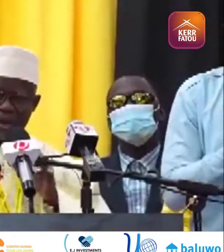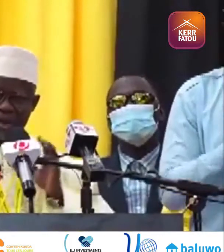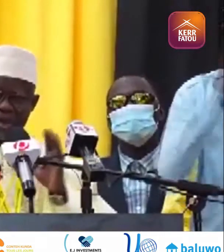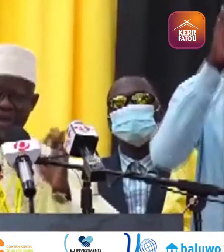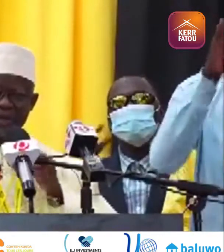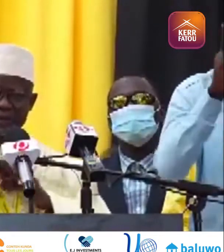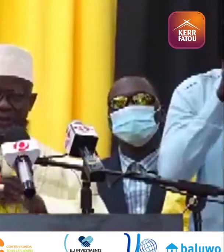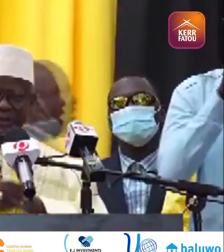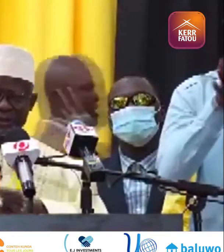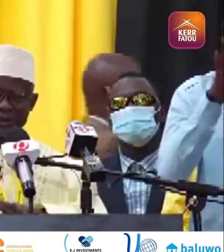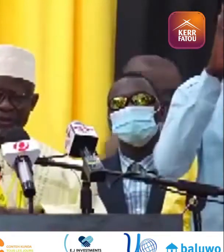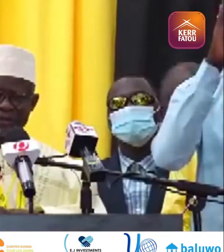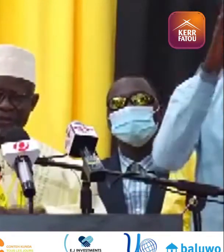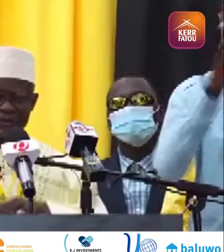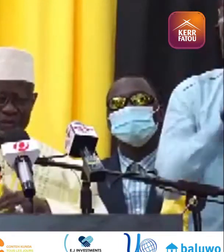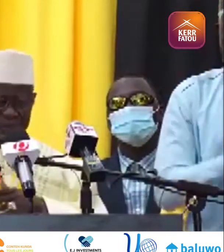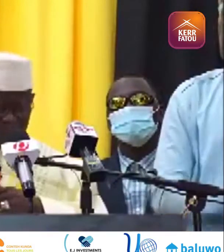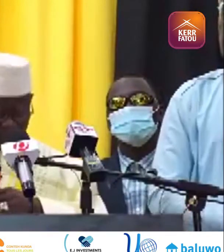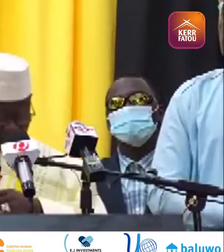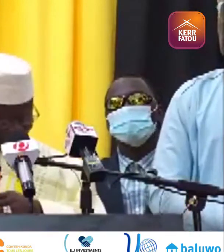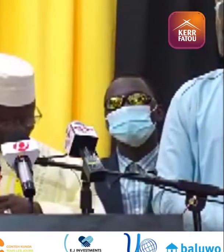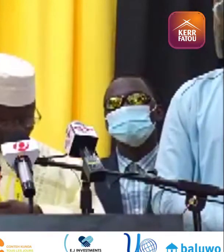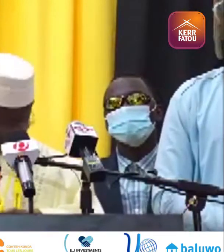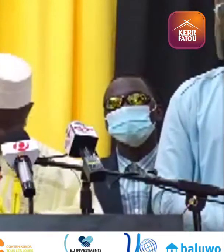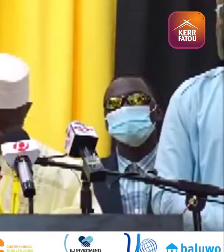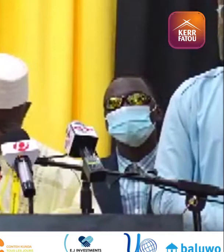Democracy, Allah Baraka.